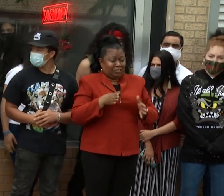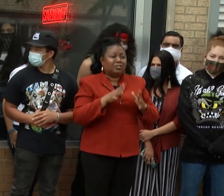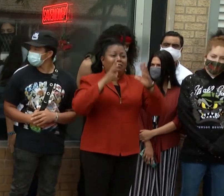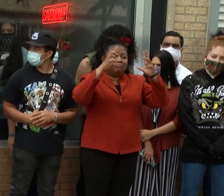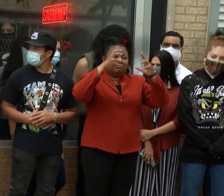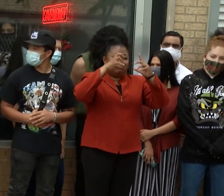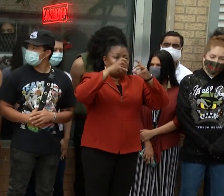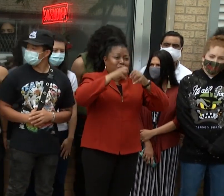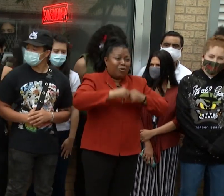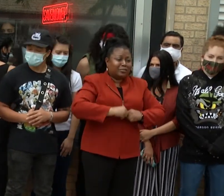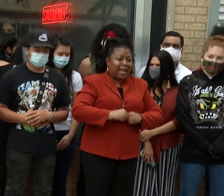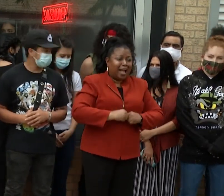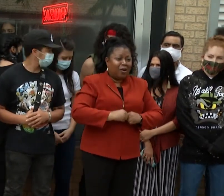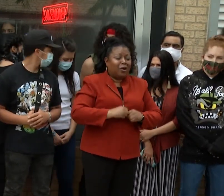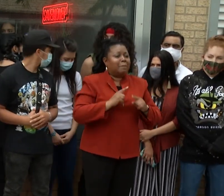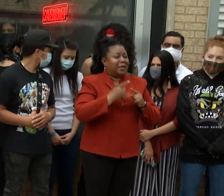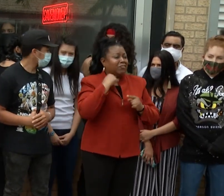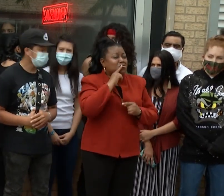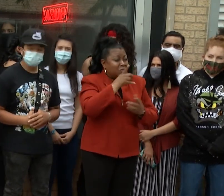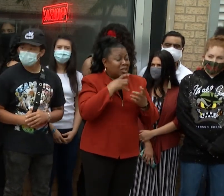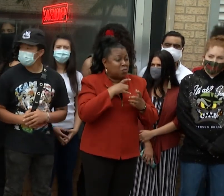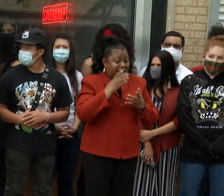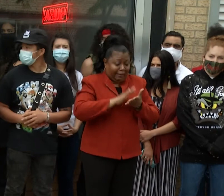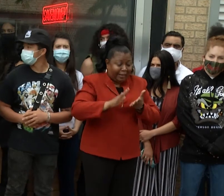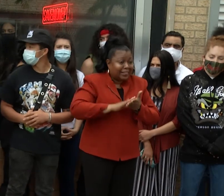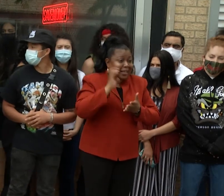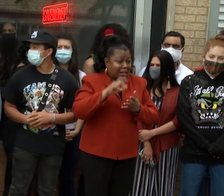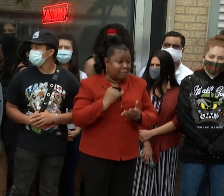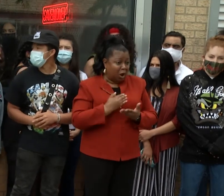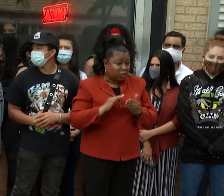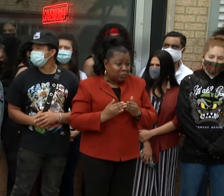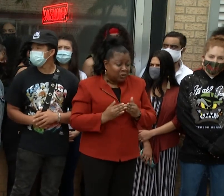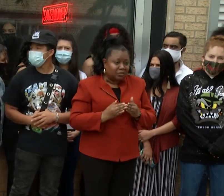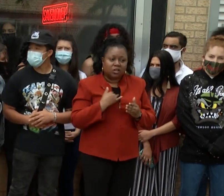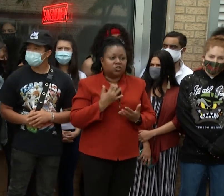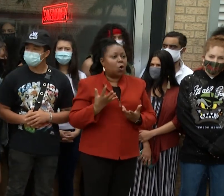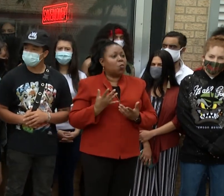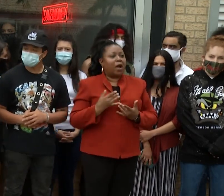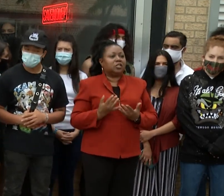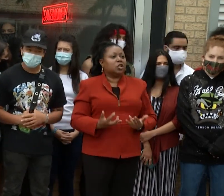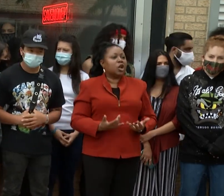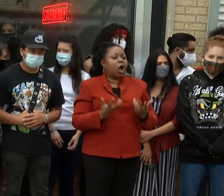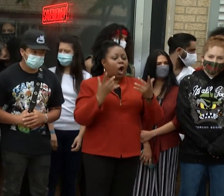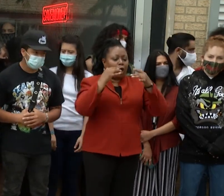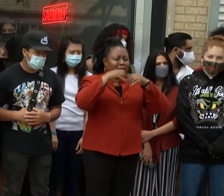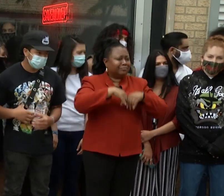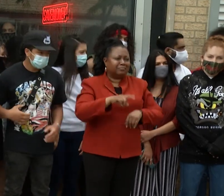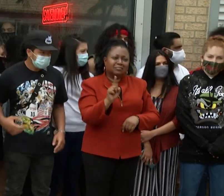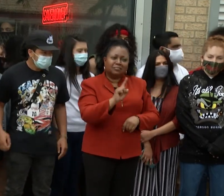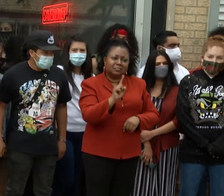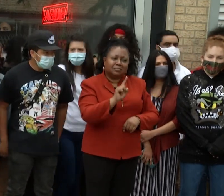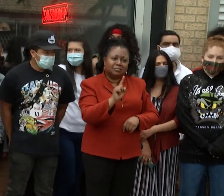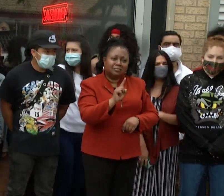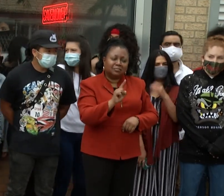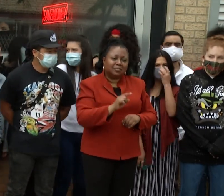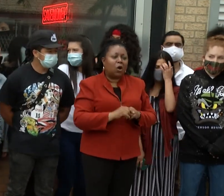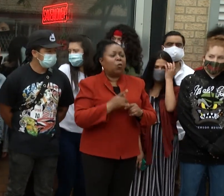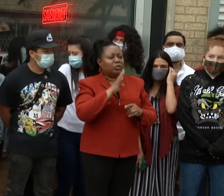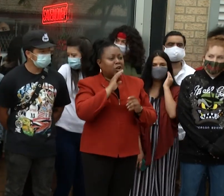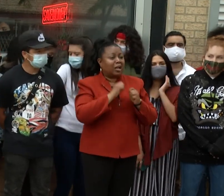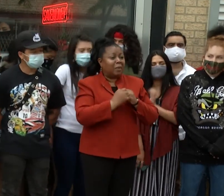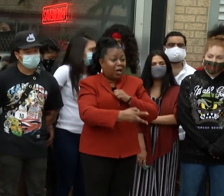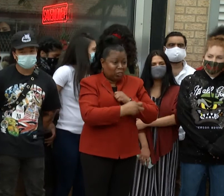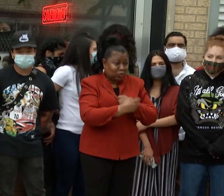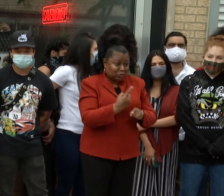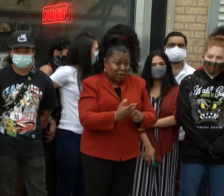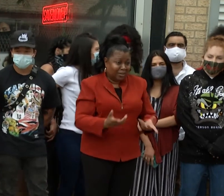burned down. But if you really want to clean up our community, don't wait until it burns down. We talk about